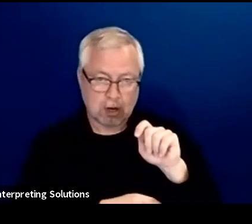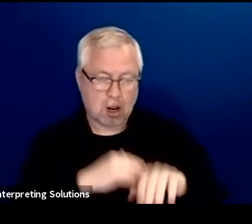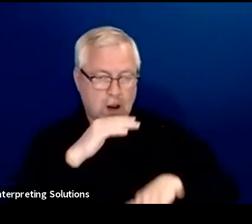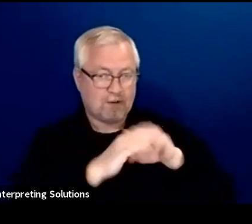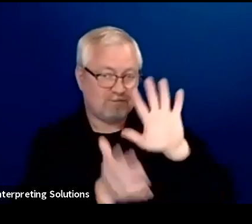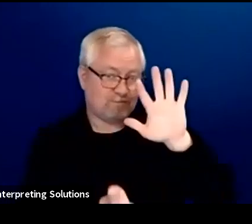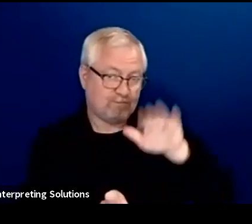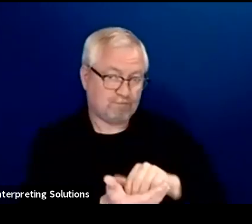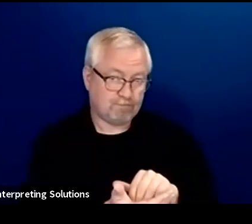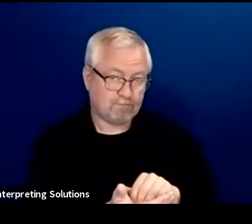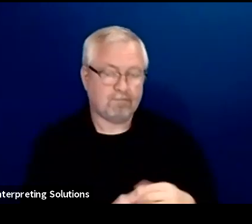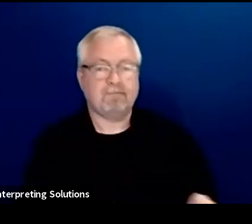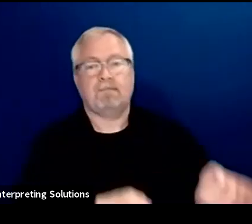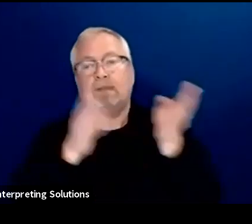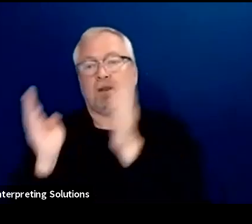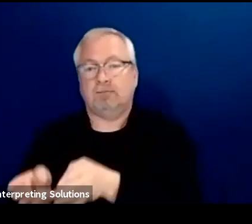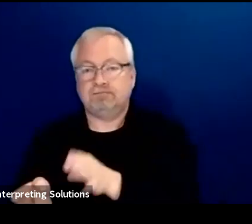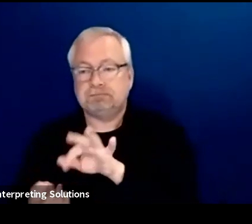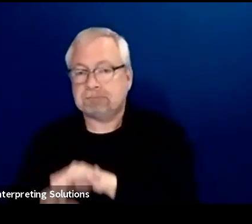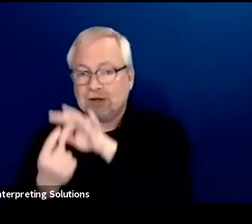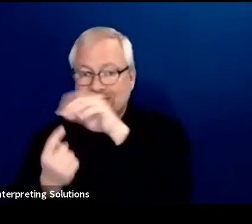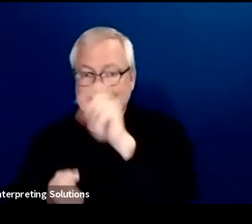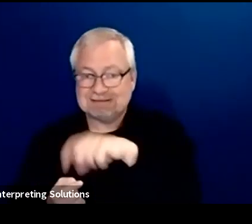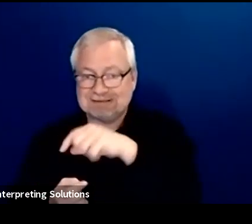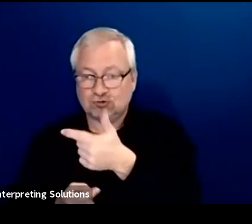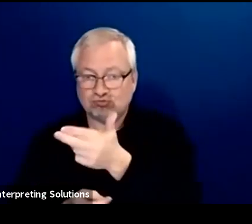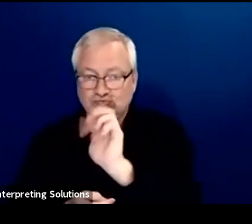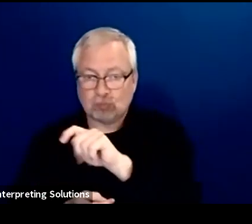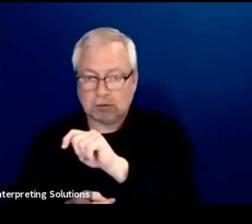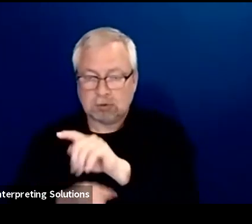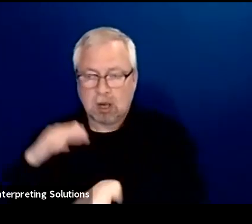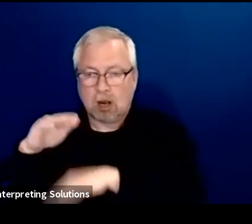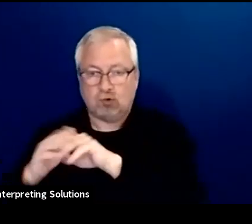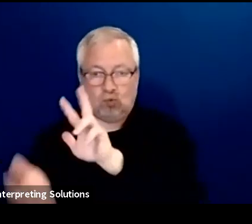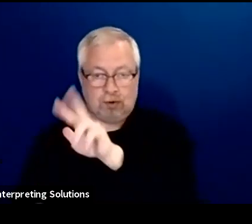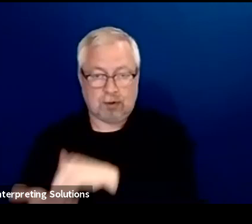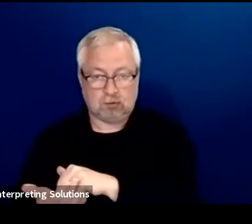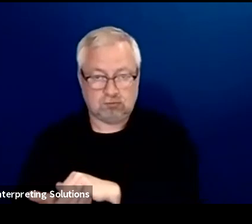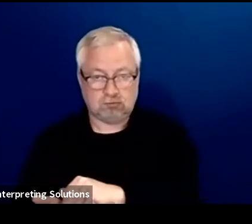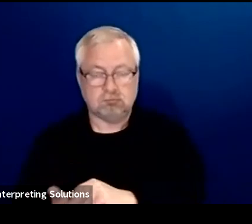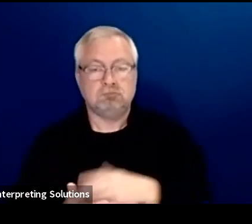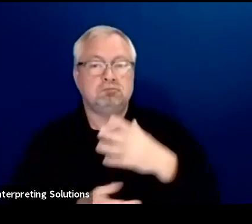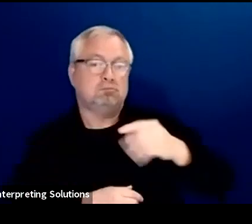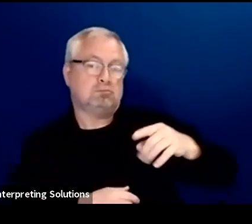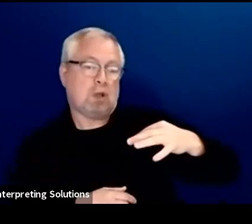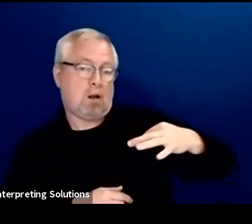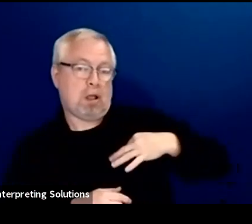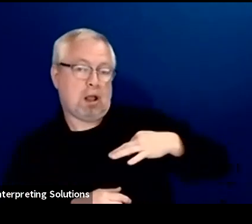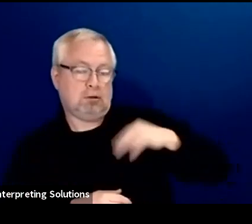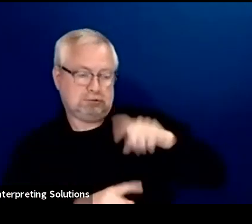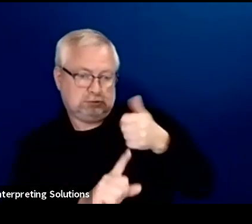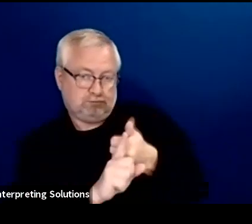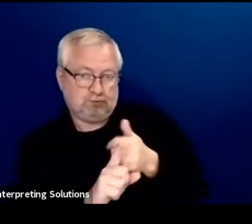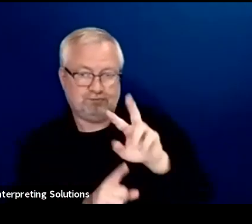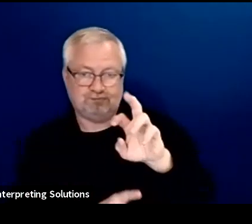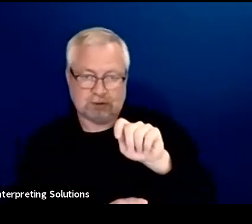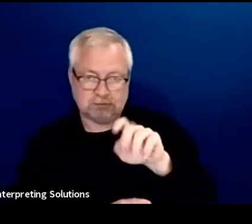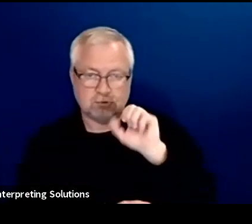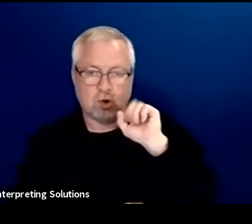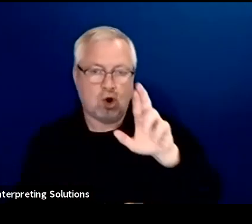that starts today. Applicants must be a veteran or surviving spouse of a deceased veteran as defined by Minnesota